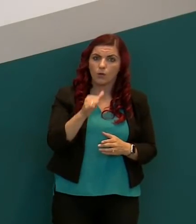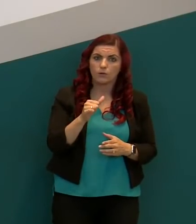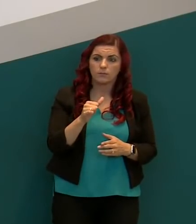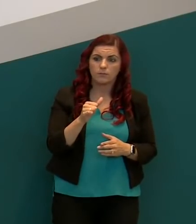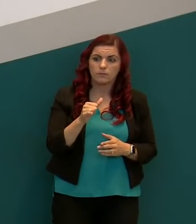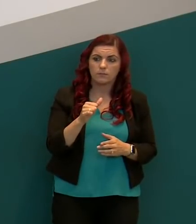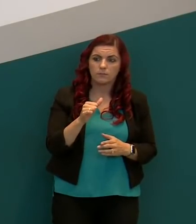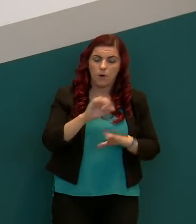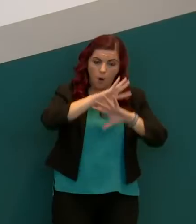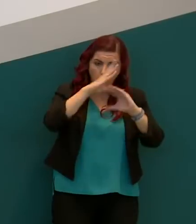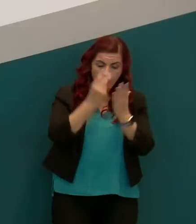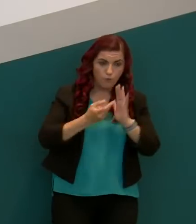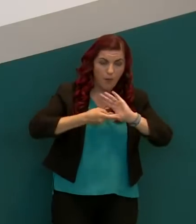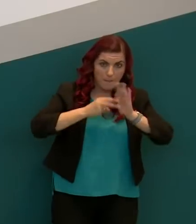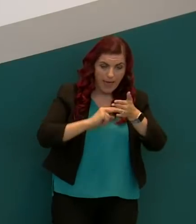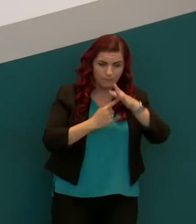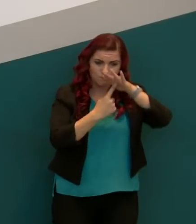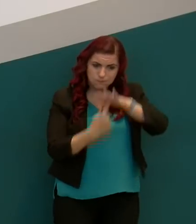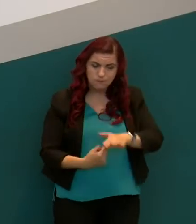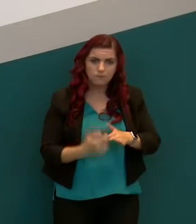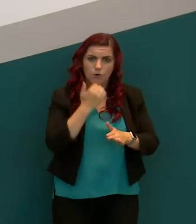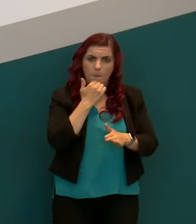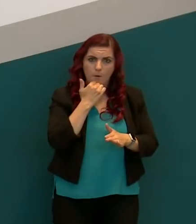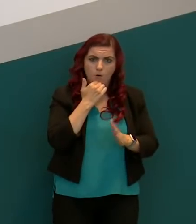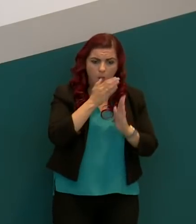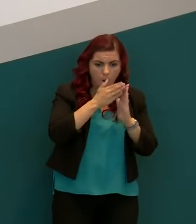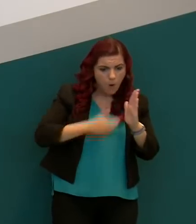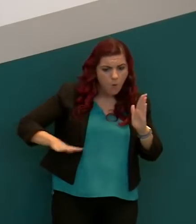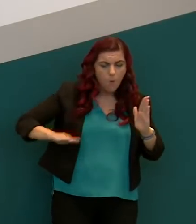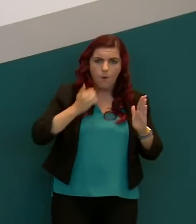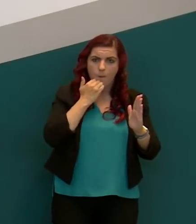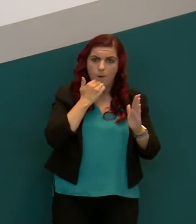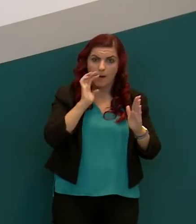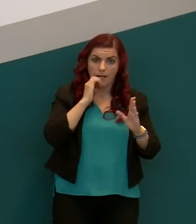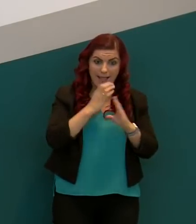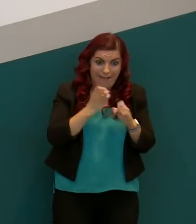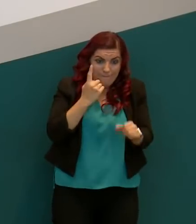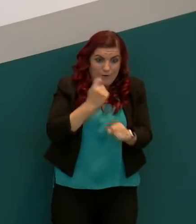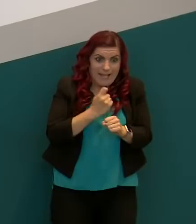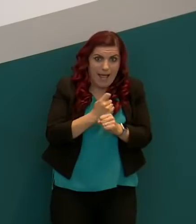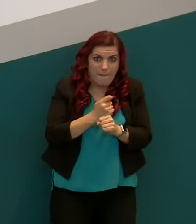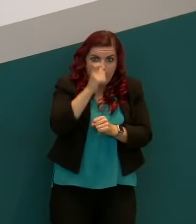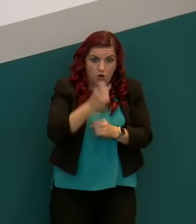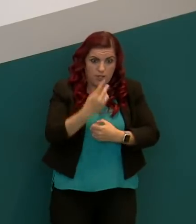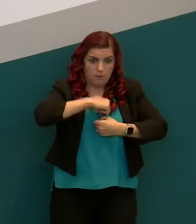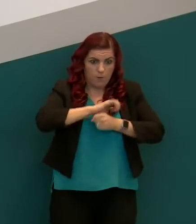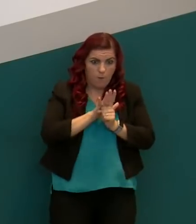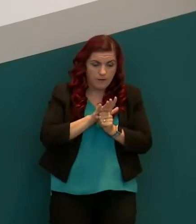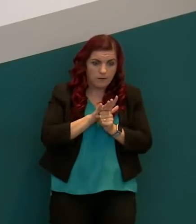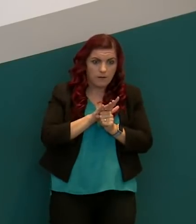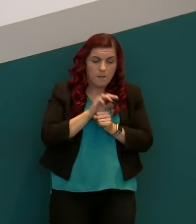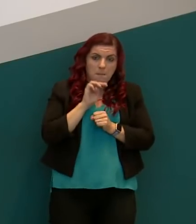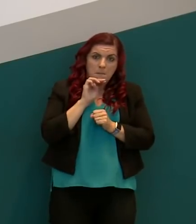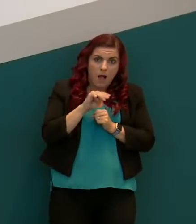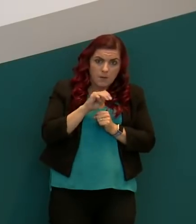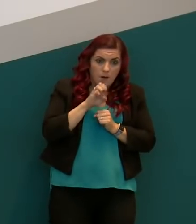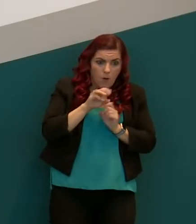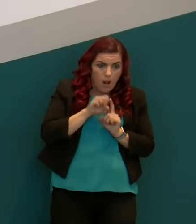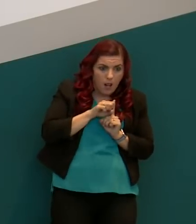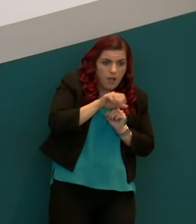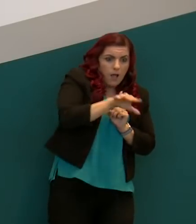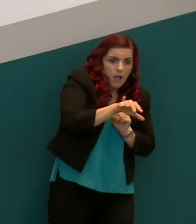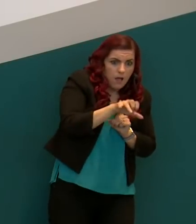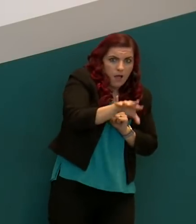is to have as few cases as possible. Because as we've said, for every case, there's a possibility and a likelihood of